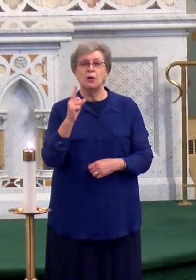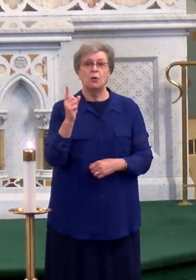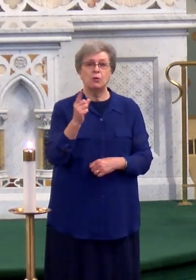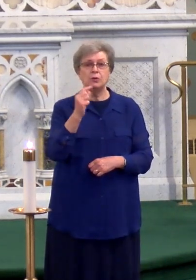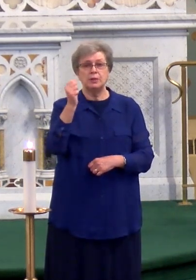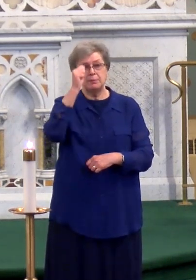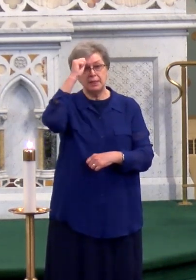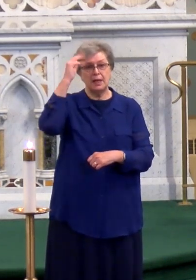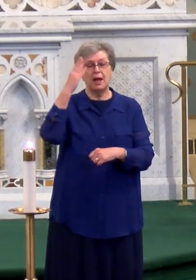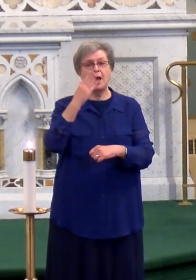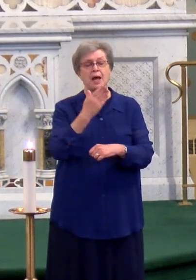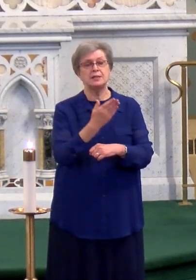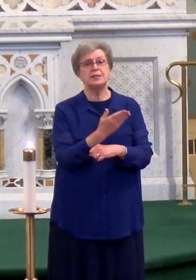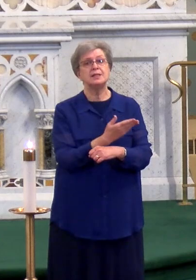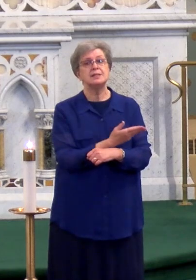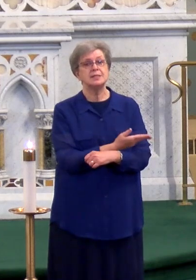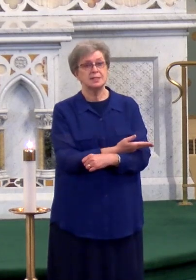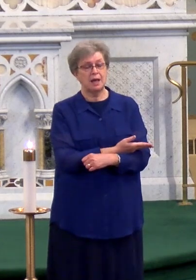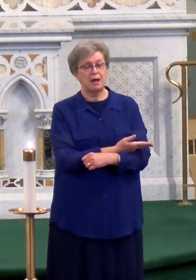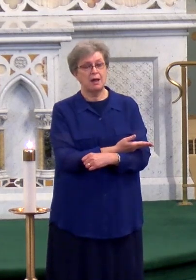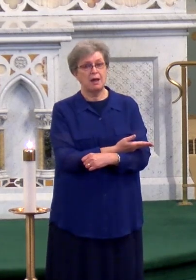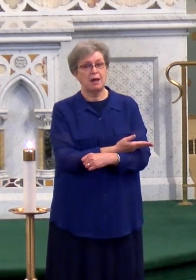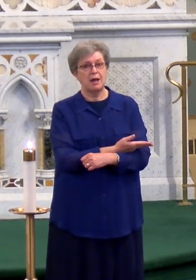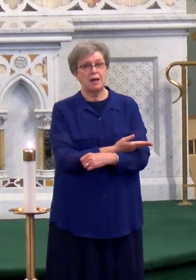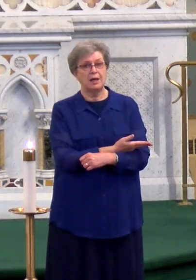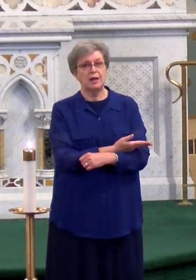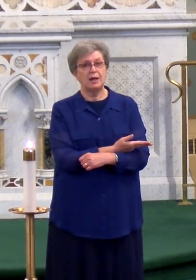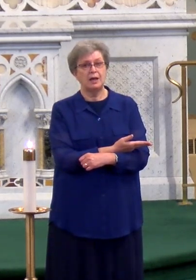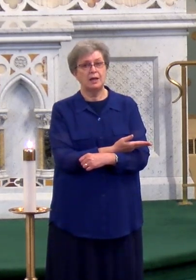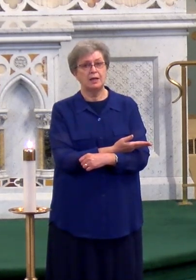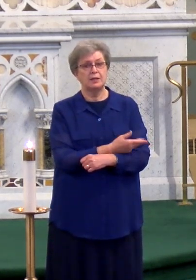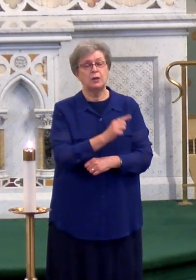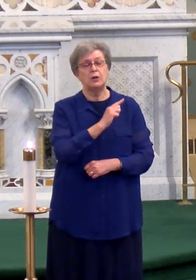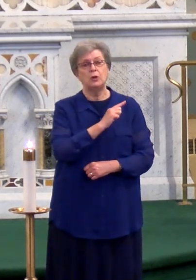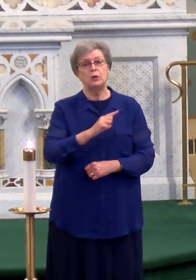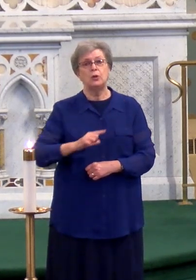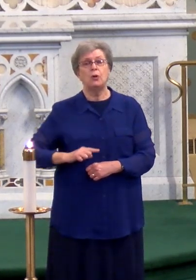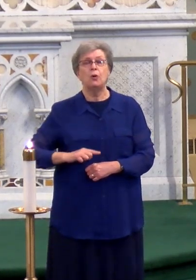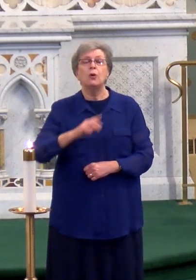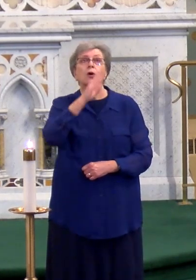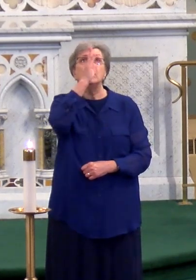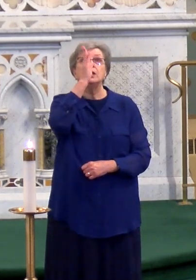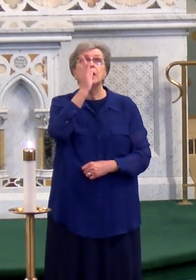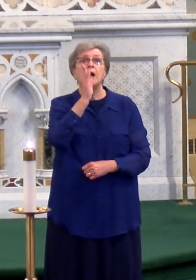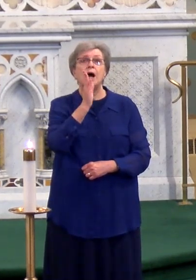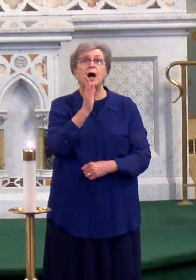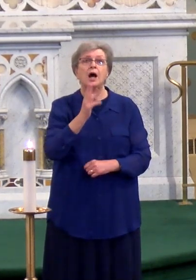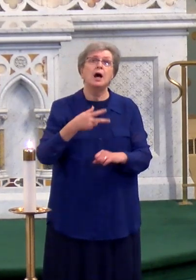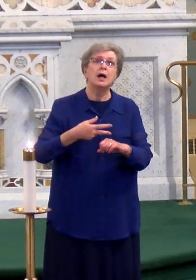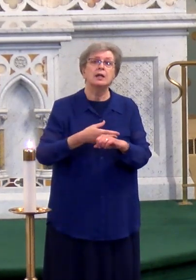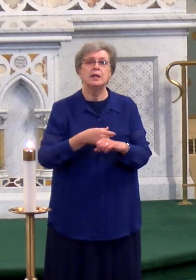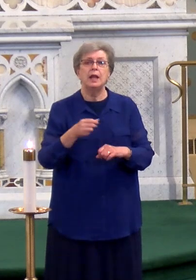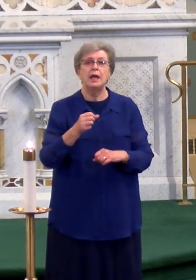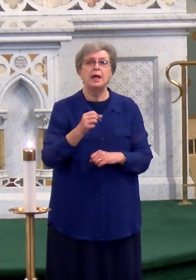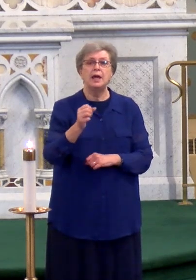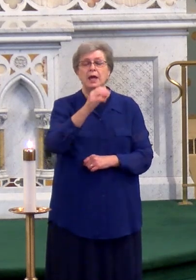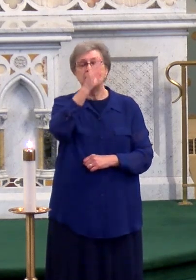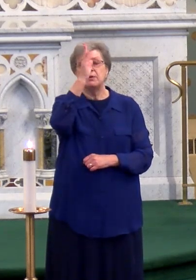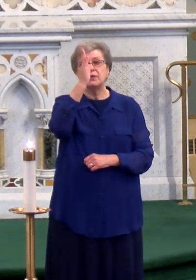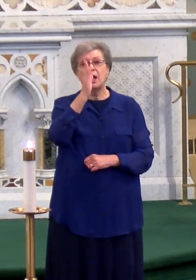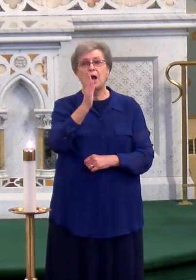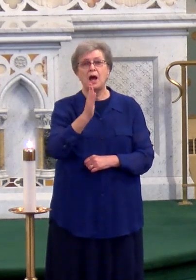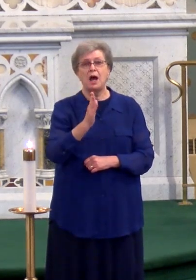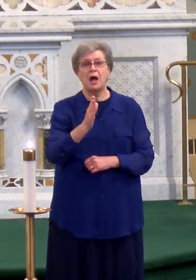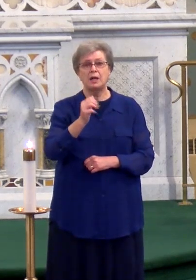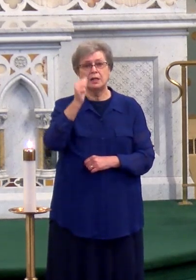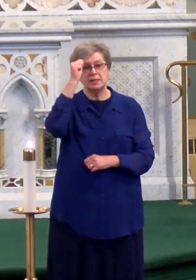Christ, only begotten Son, Lord God, Lamb